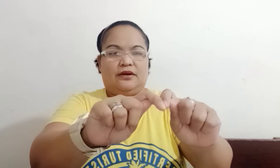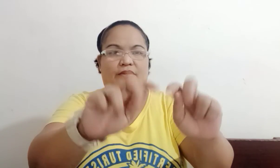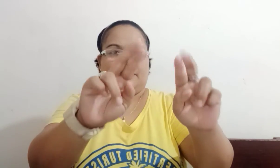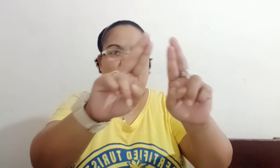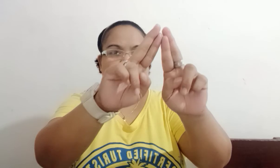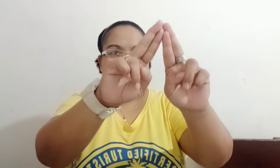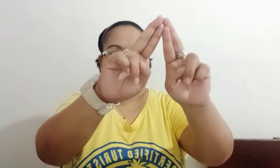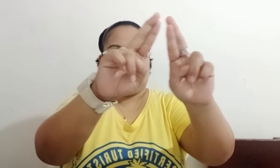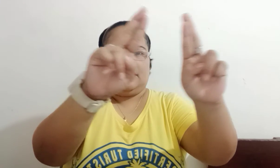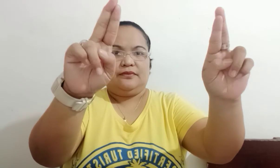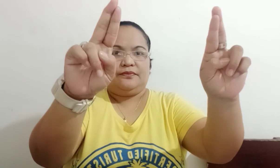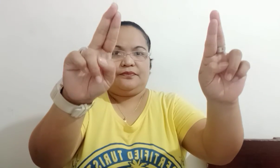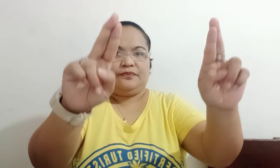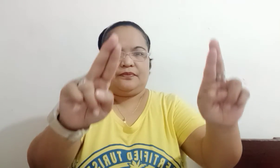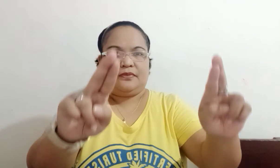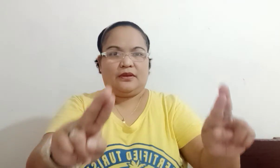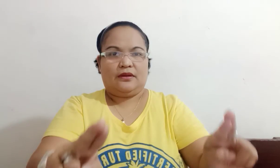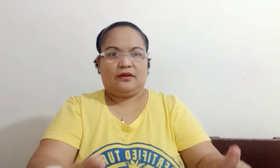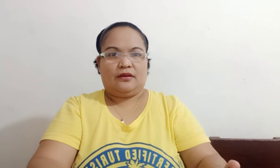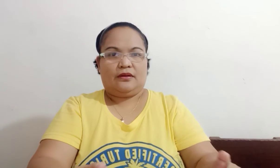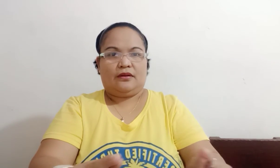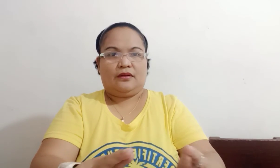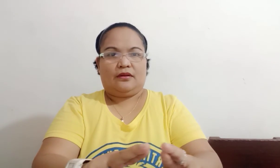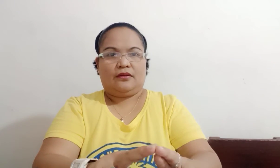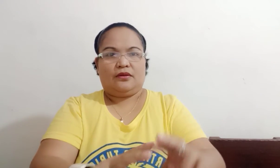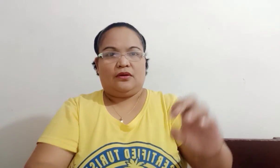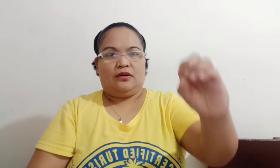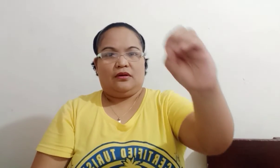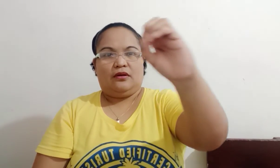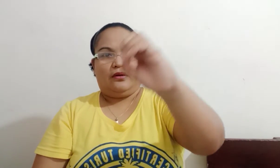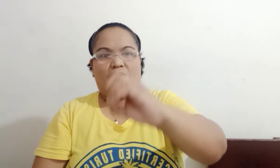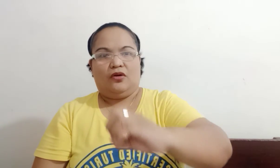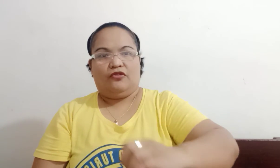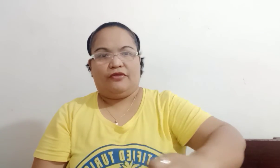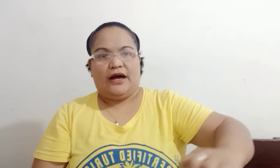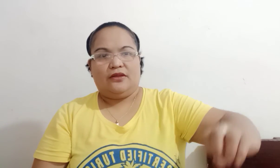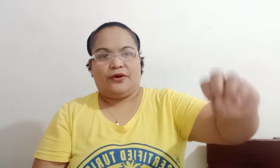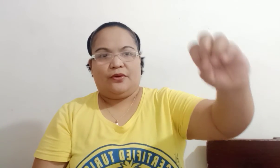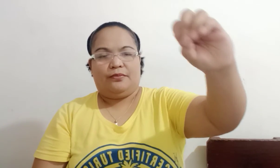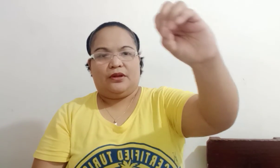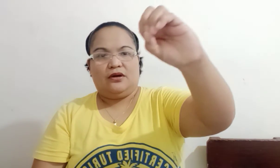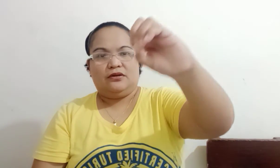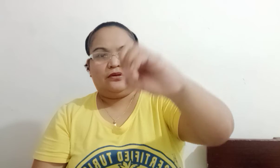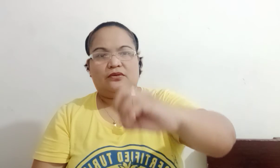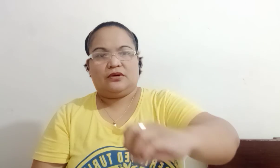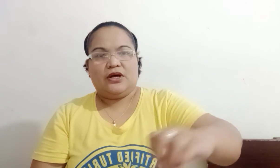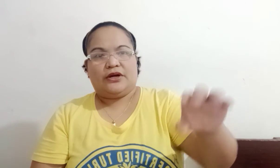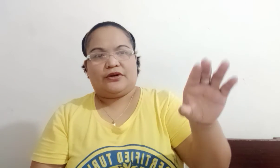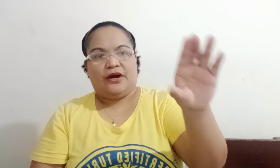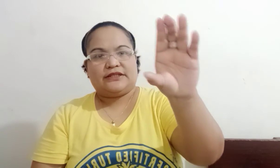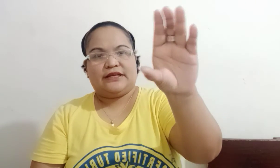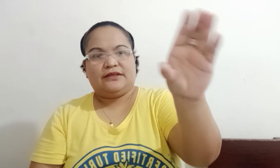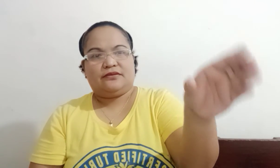rectangle, oval or oblong, crescent,